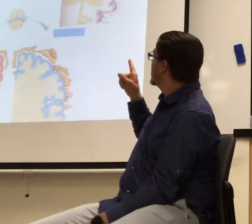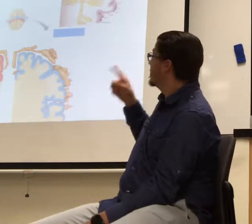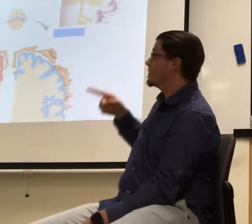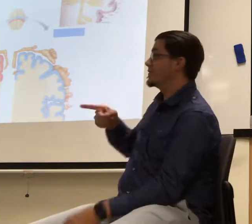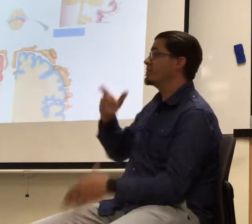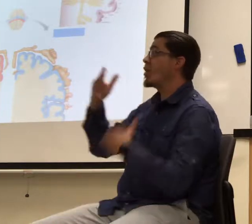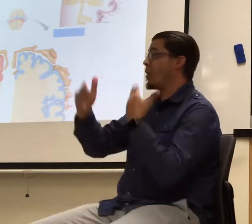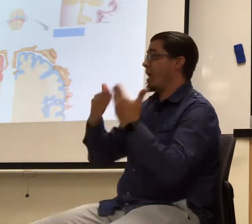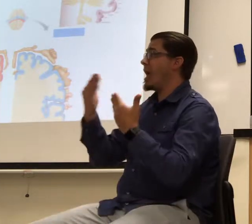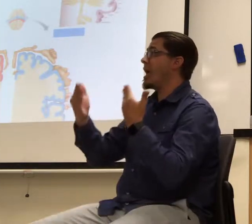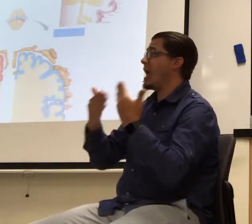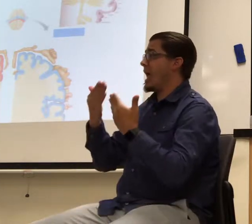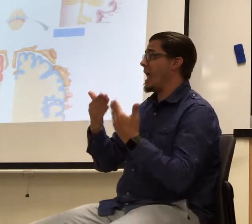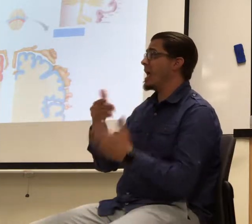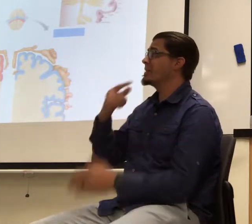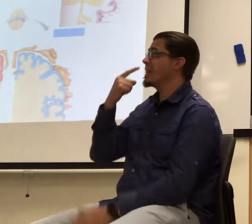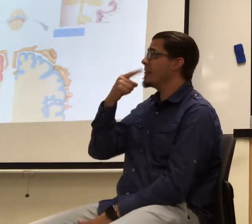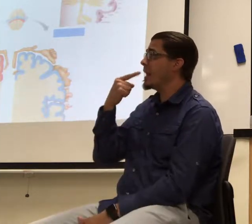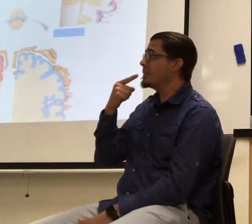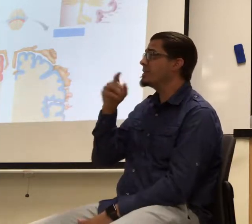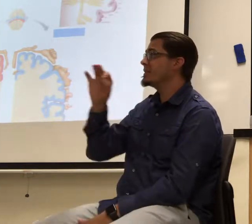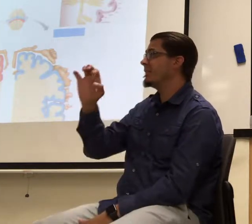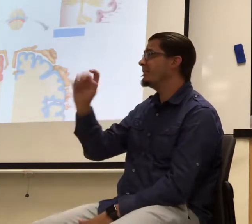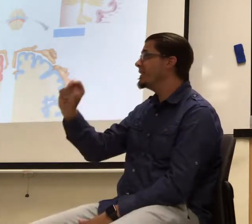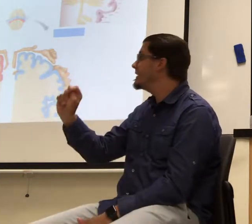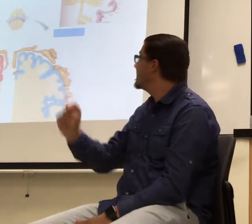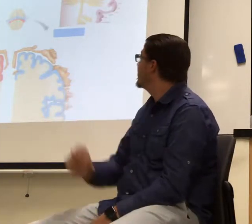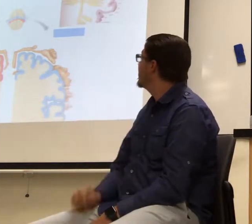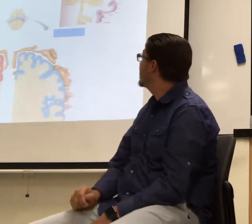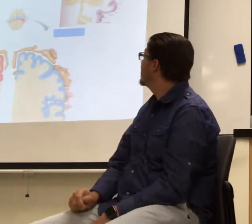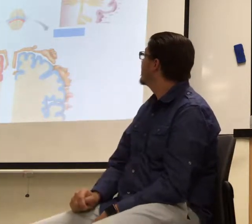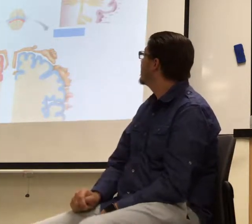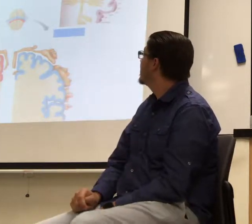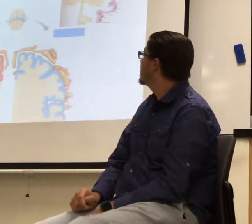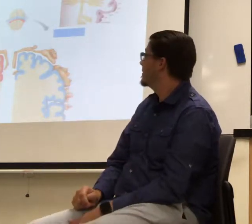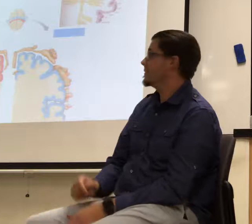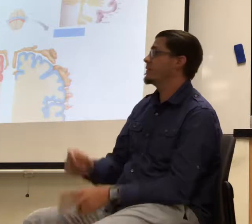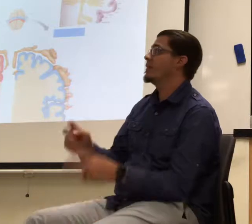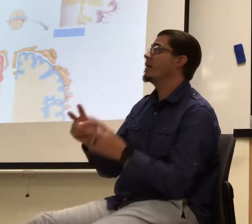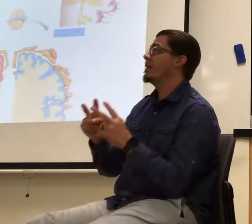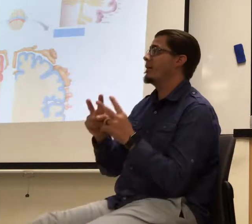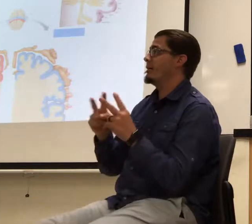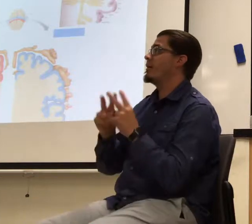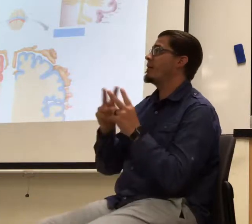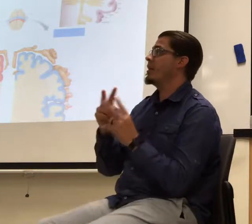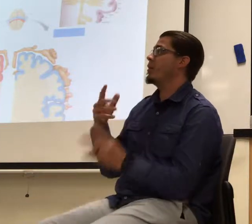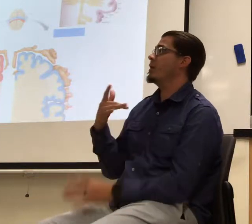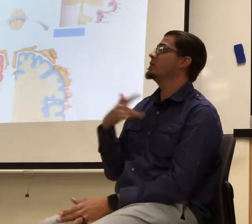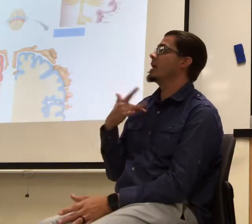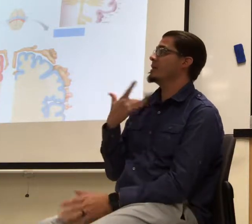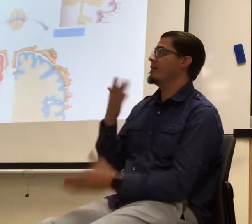Yeah, your hands, your lips, you know, very sensitive parts of the body.